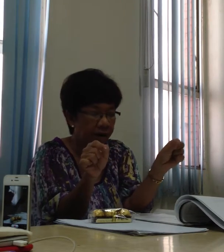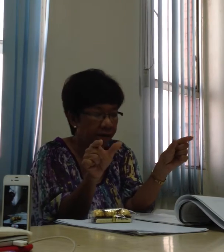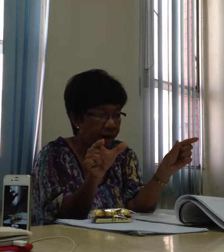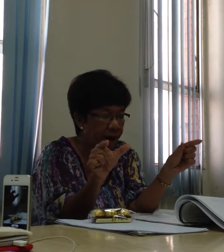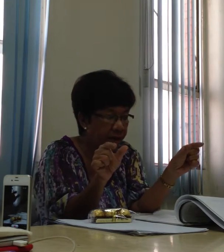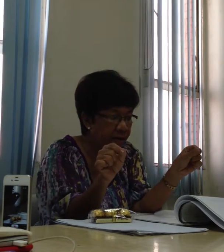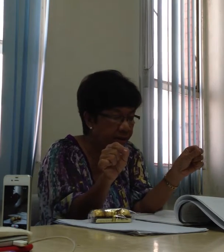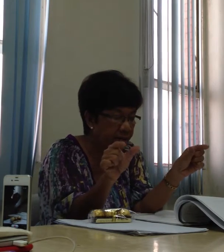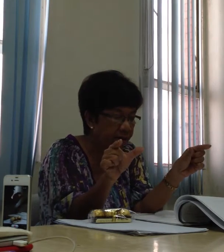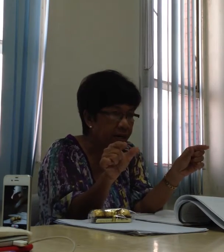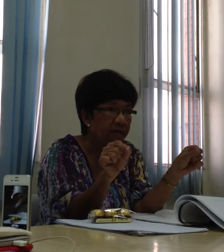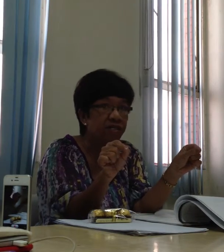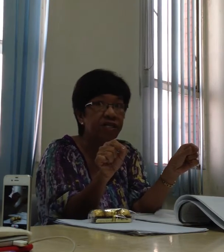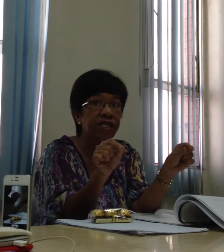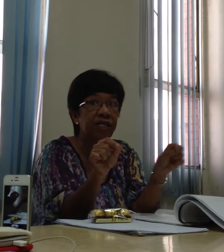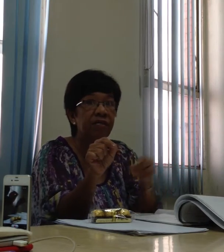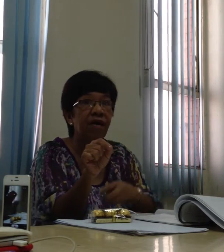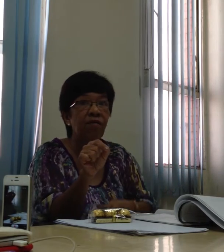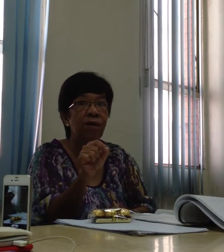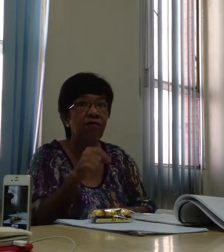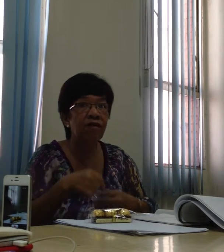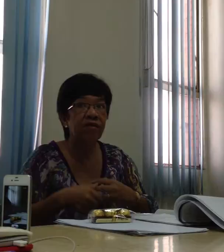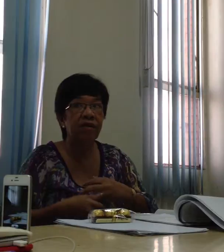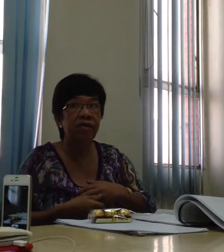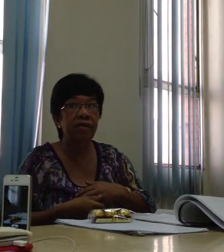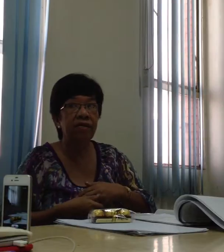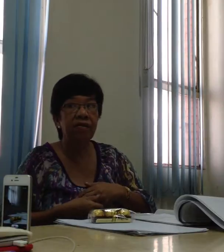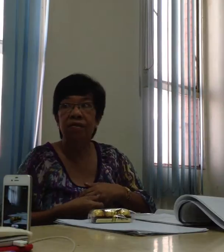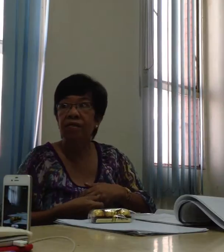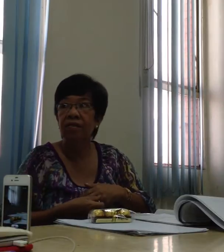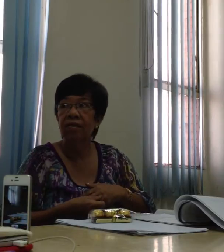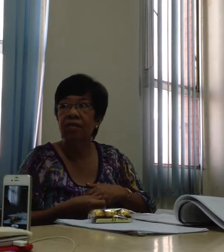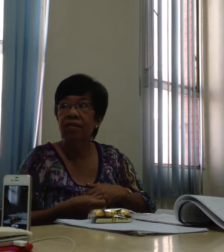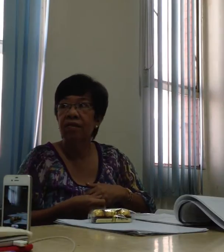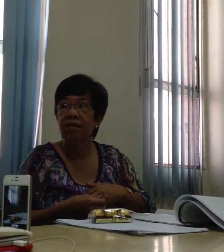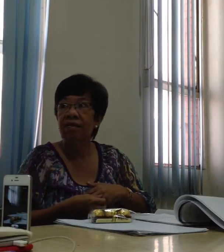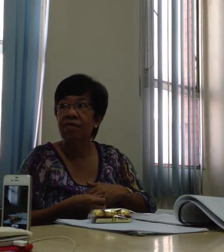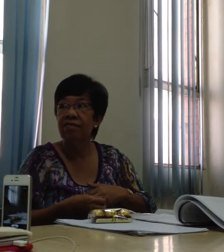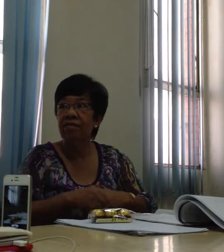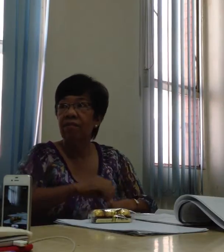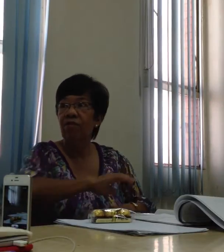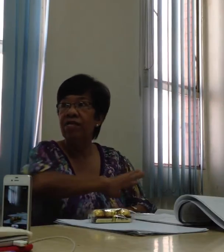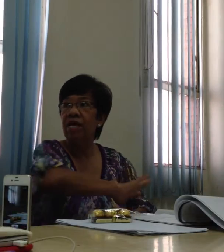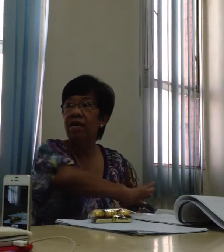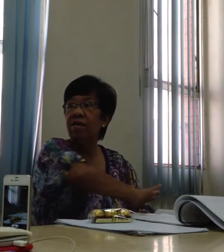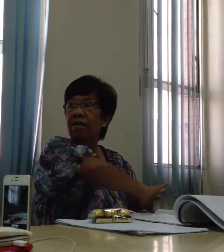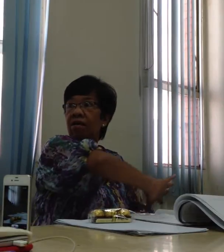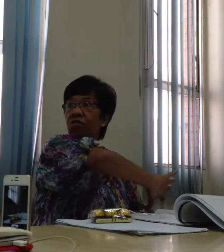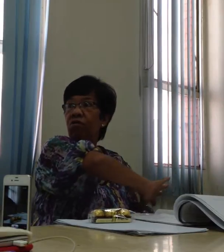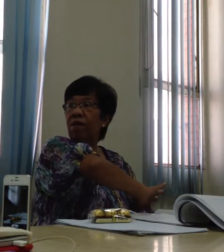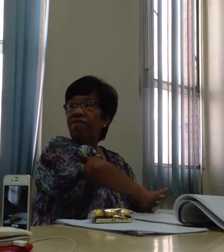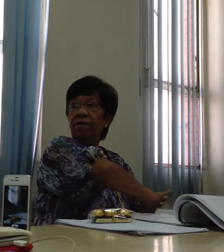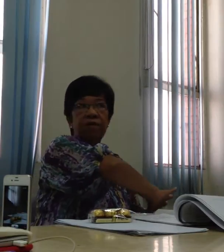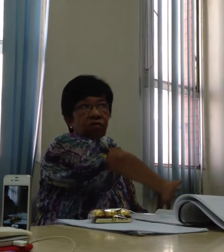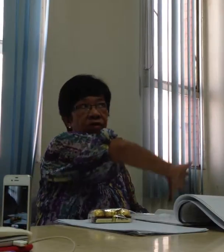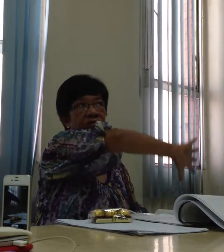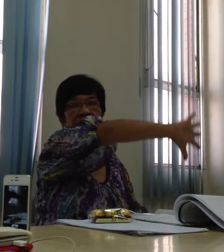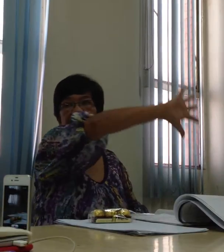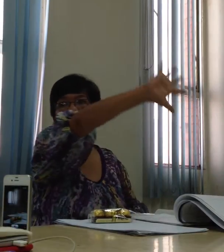Crab. Ay. Turkey. Ano meron ng turkey? Yes. Pwede yan. Do yung mga Filipino, they use this.